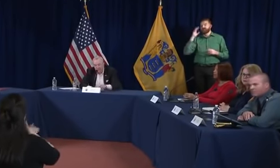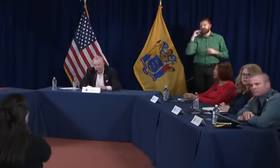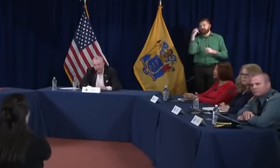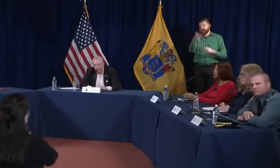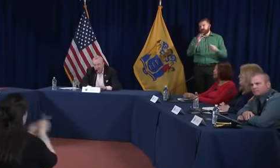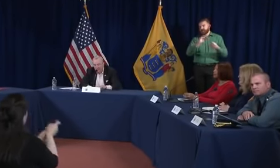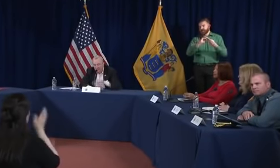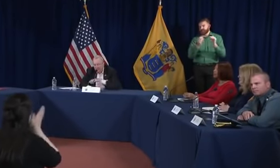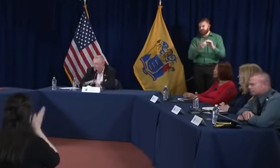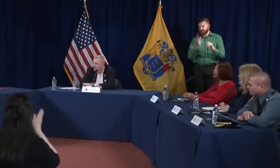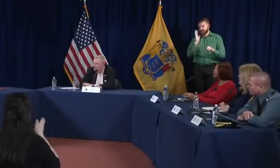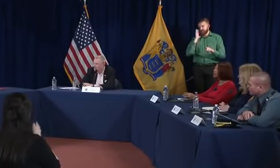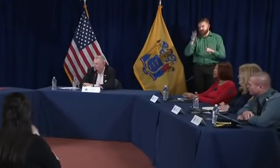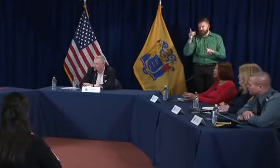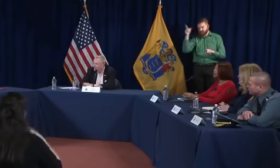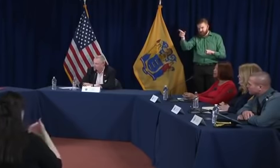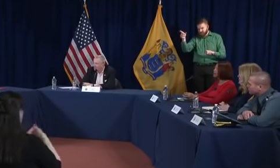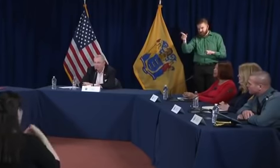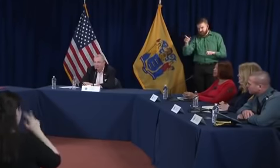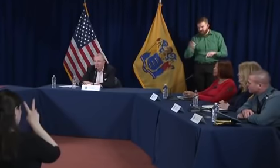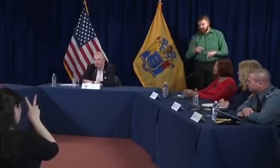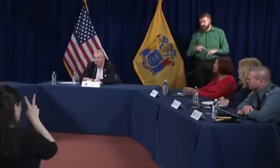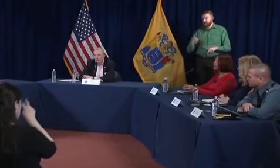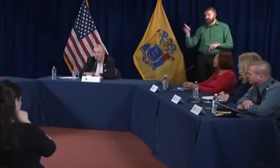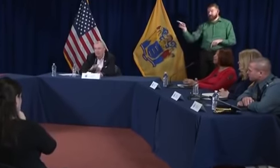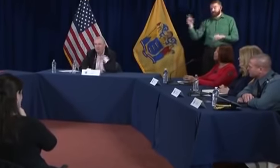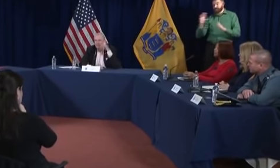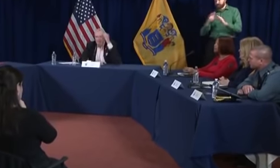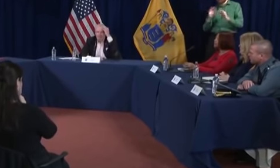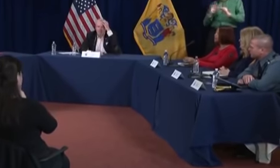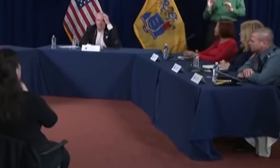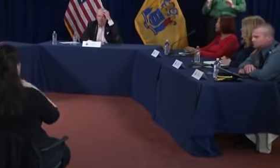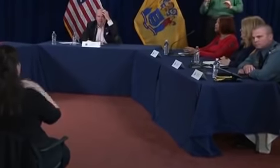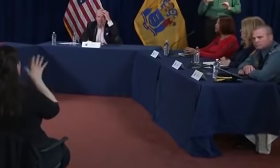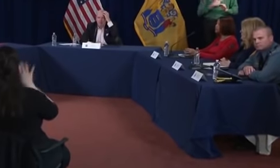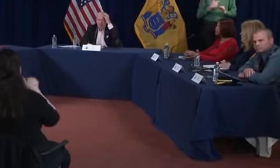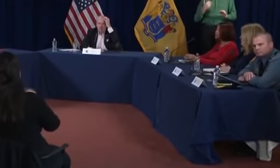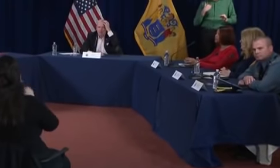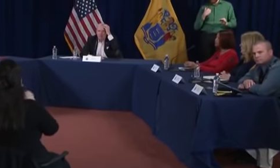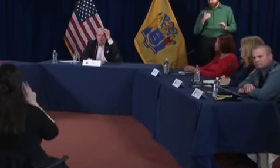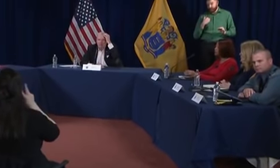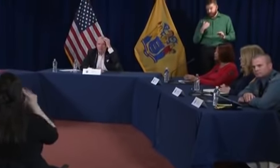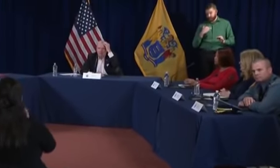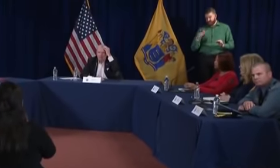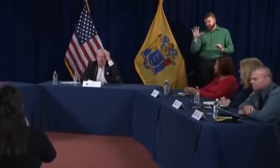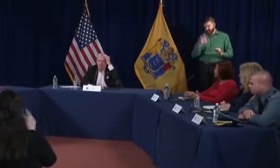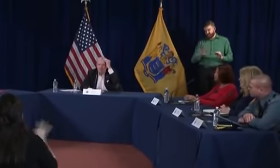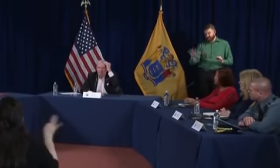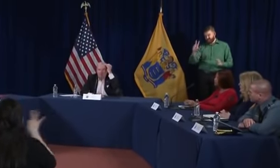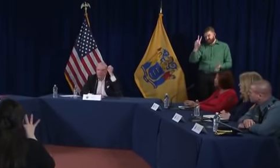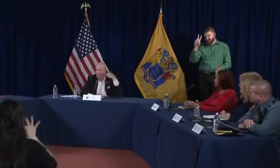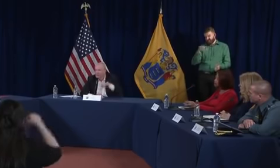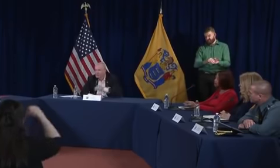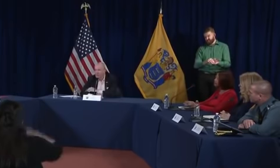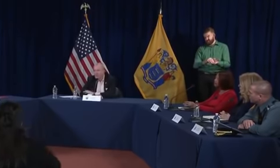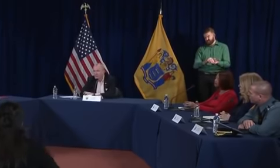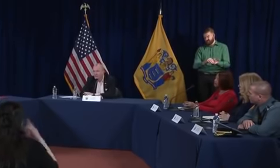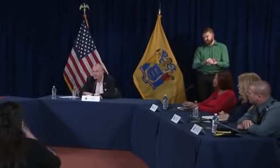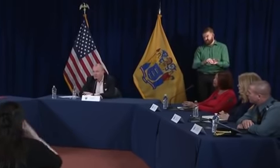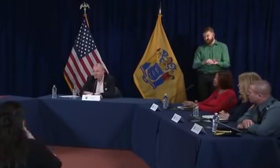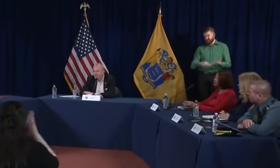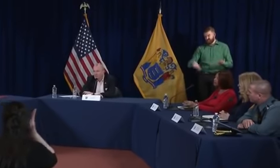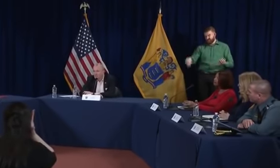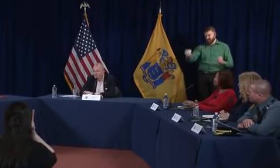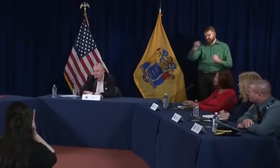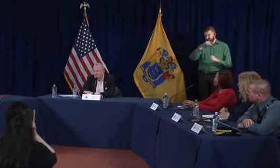Afterward? And it has stuck with me that we have 2,000, almost 2,000 critical care beds. For what I